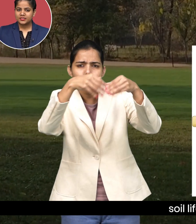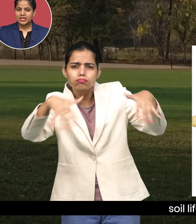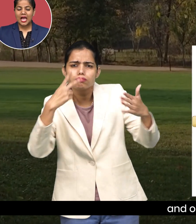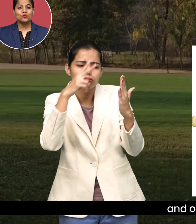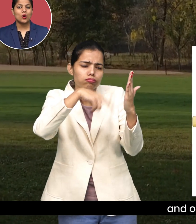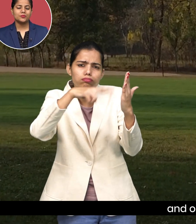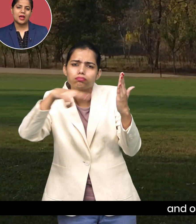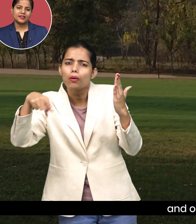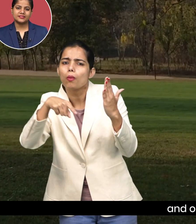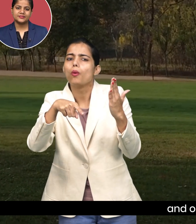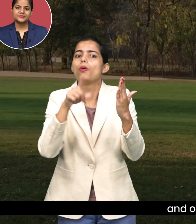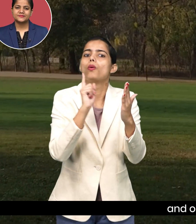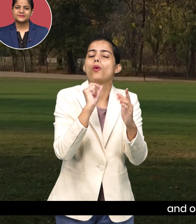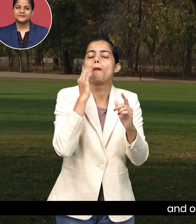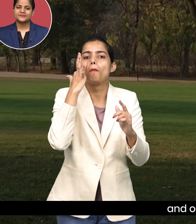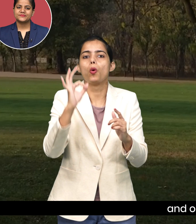chart, and one bag.